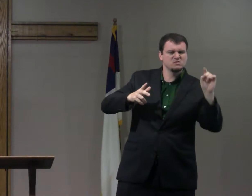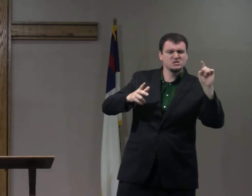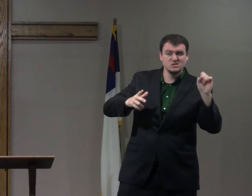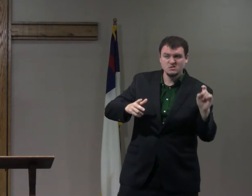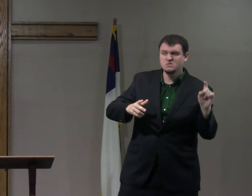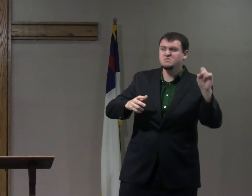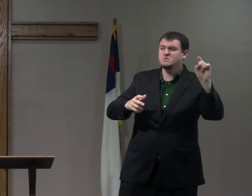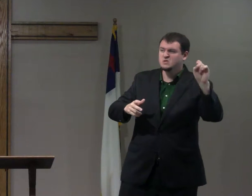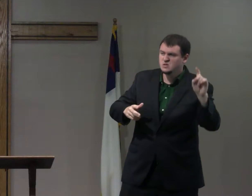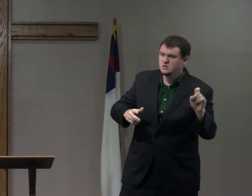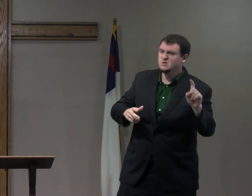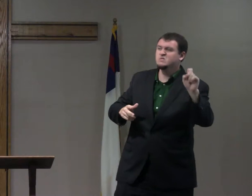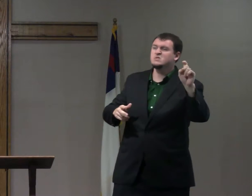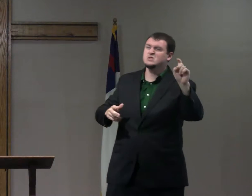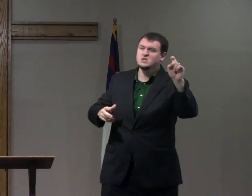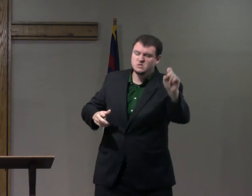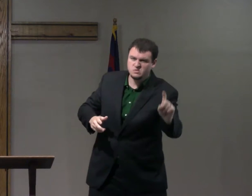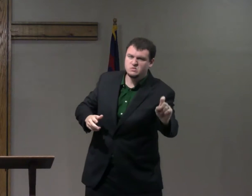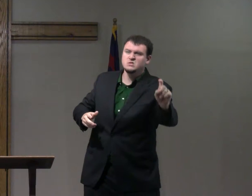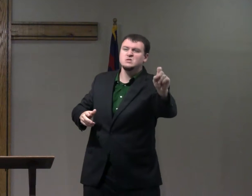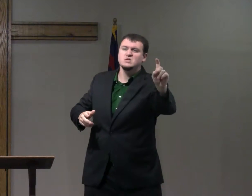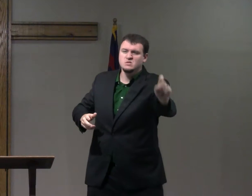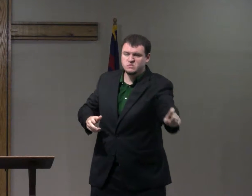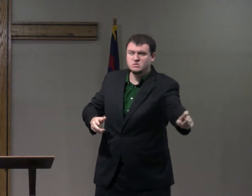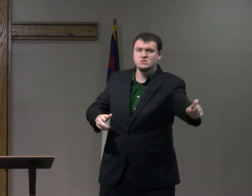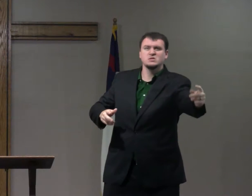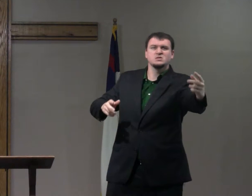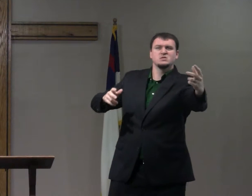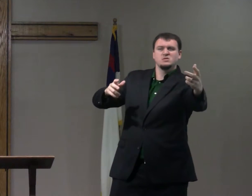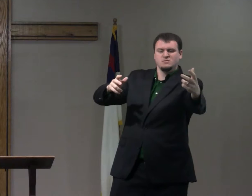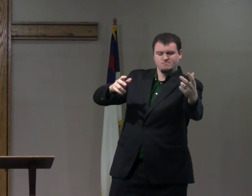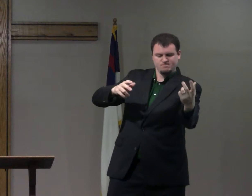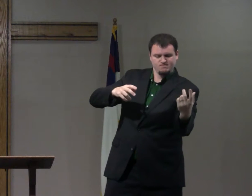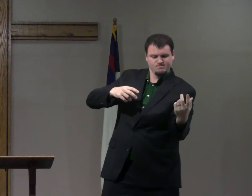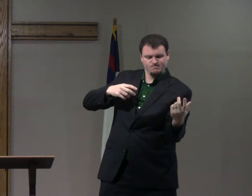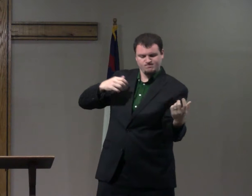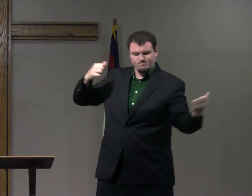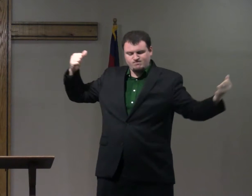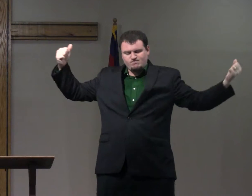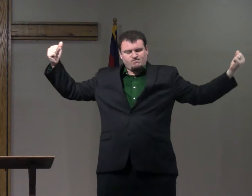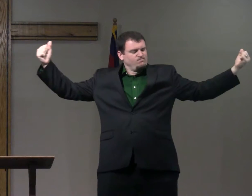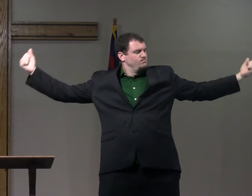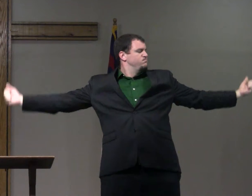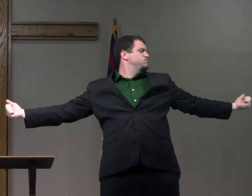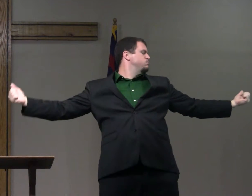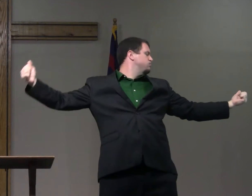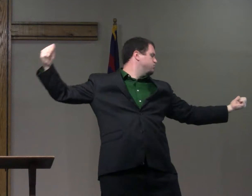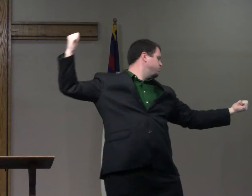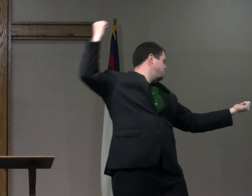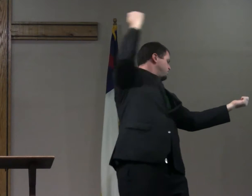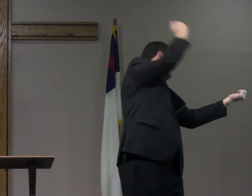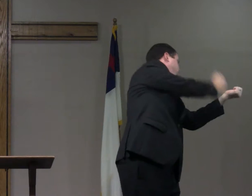a crown of thorns placed on his head, and they forced him to walk, carry his own cross. And then they